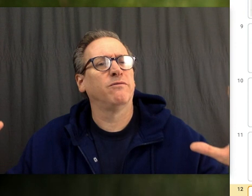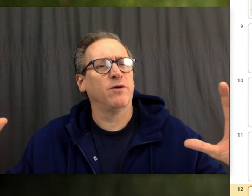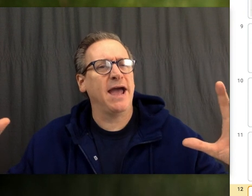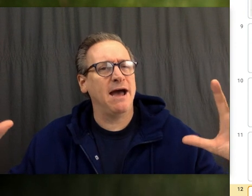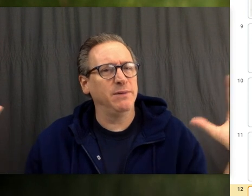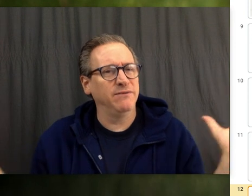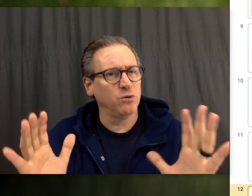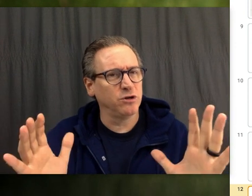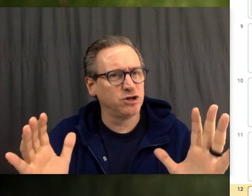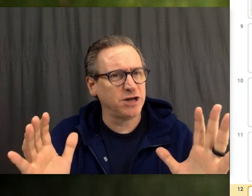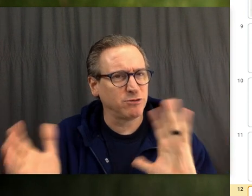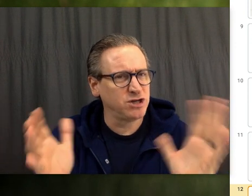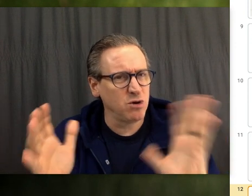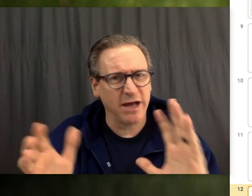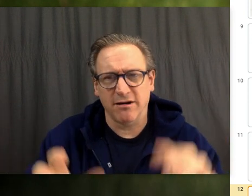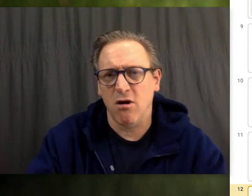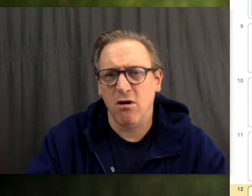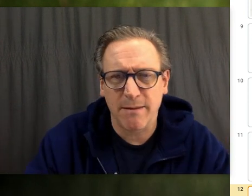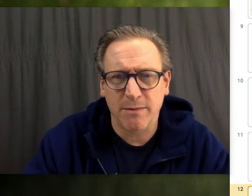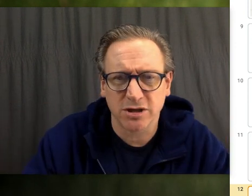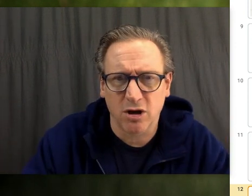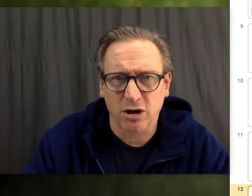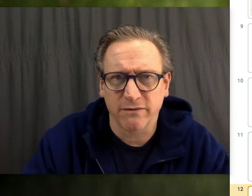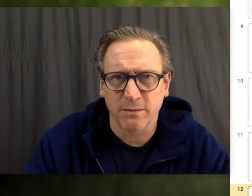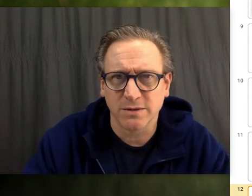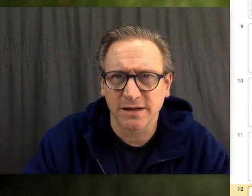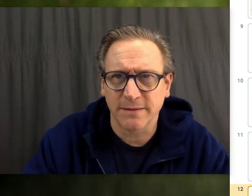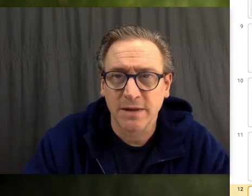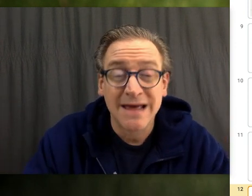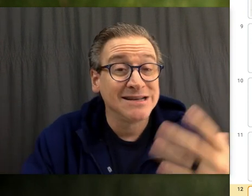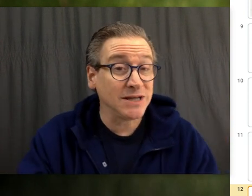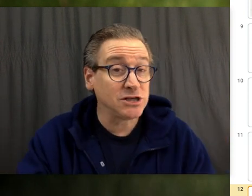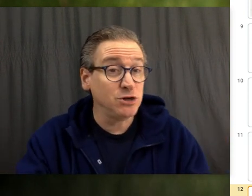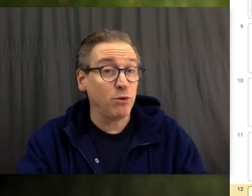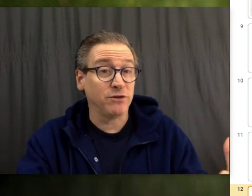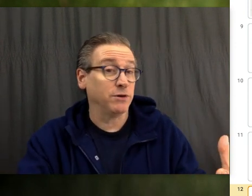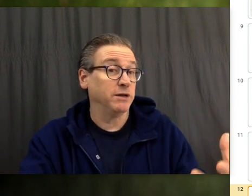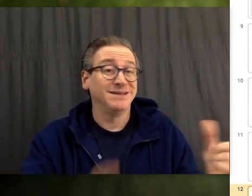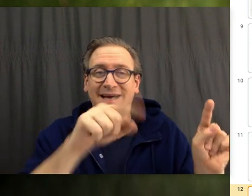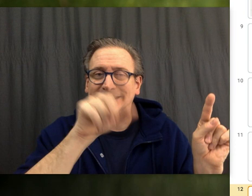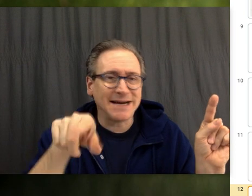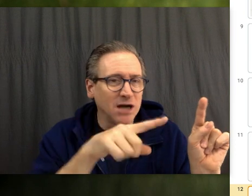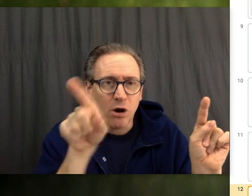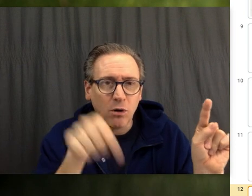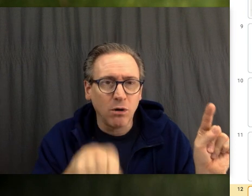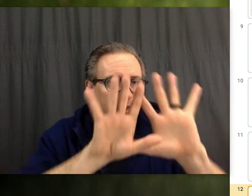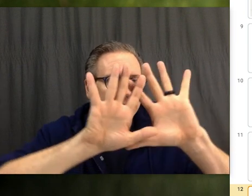more vocab, even though the chapters don't get all that much longer for most of them. So that's 2.3.